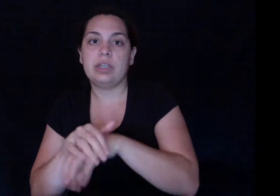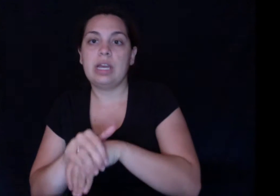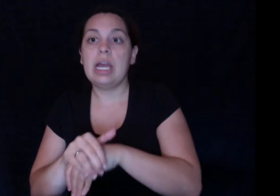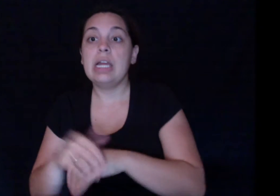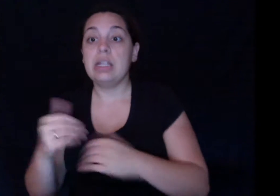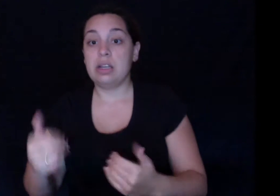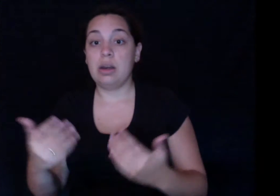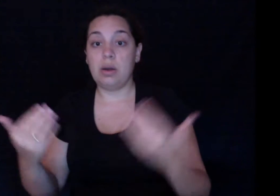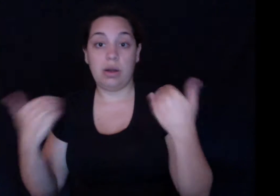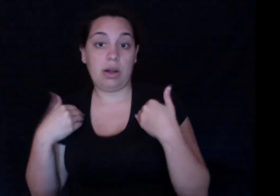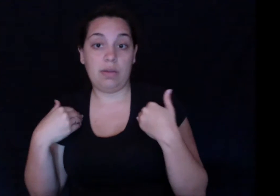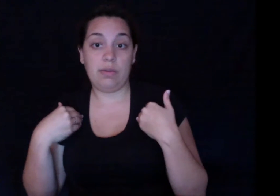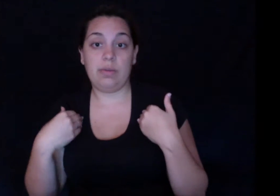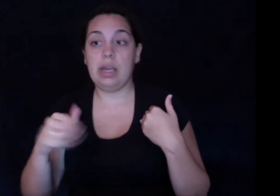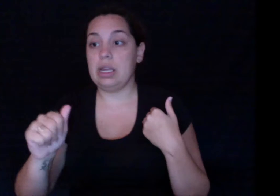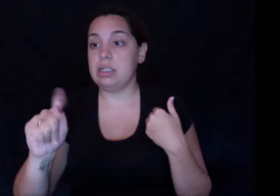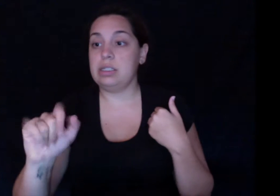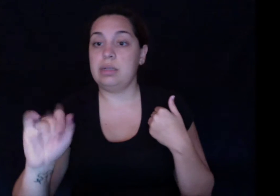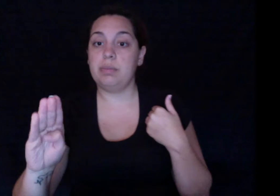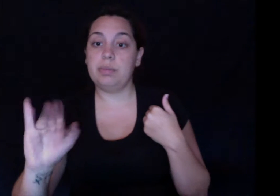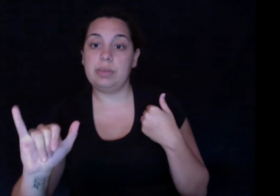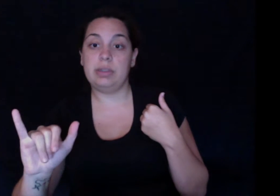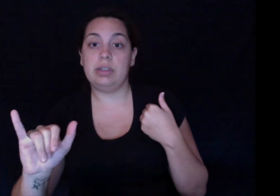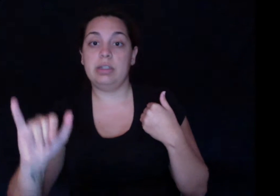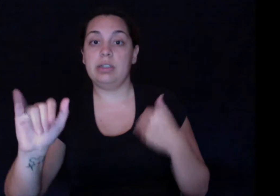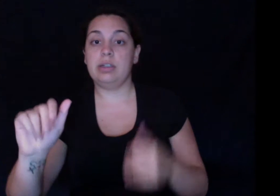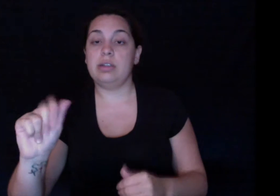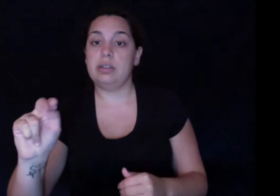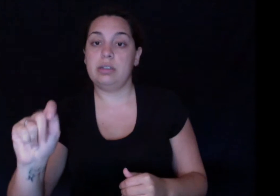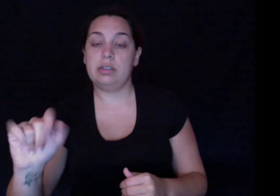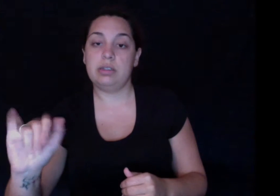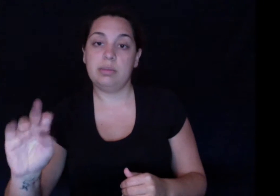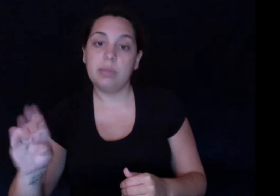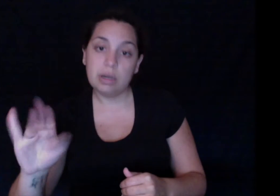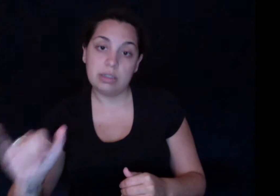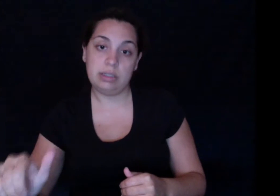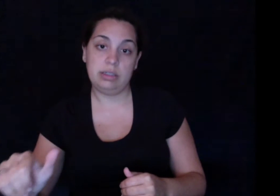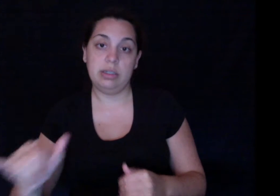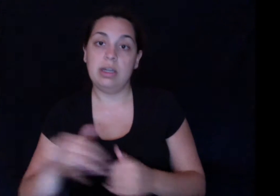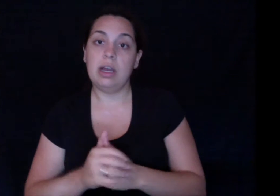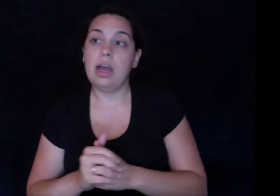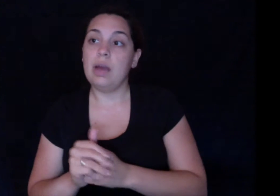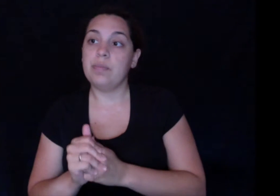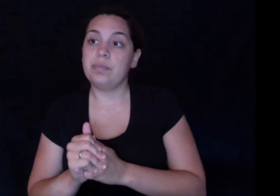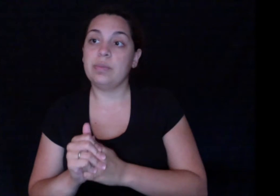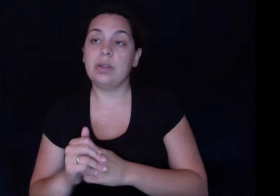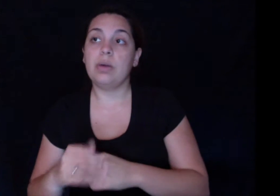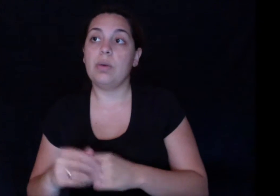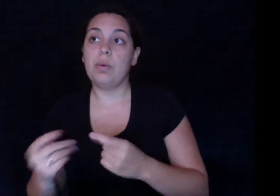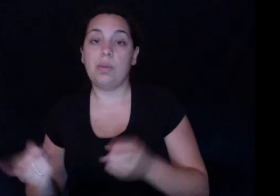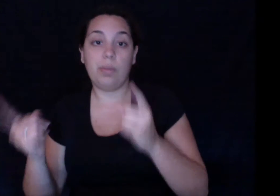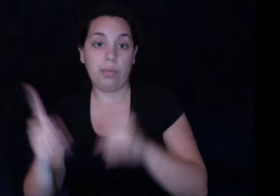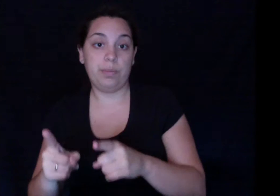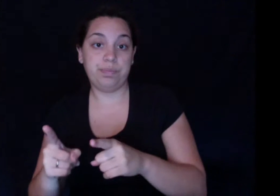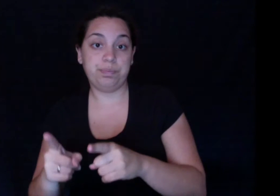this very antibody called anti-D antibody. So when this project was set up, James Harrison